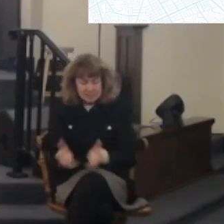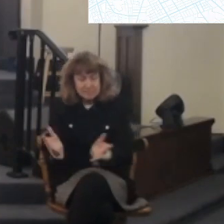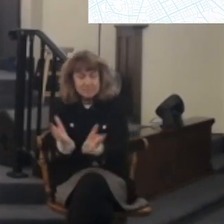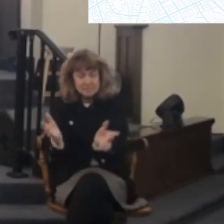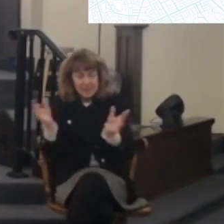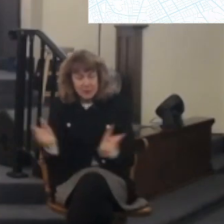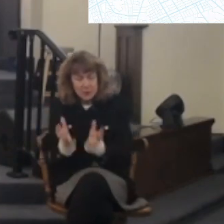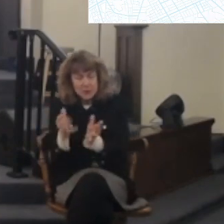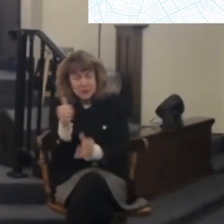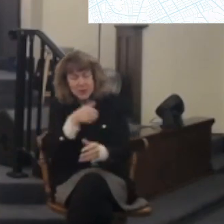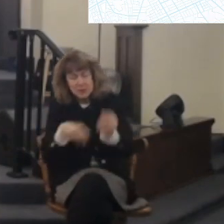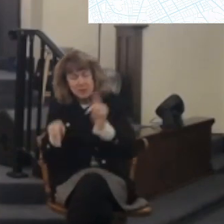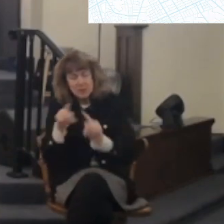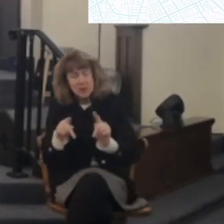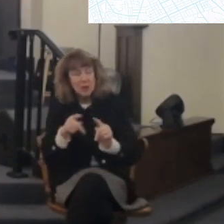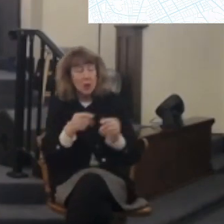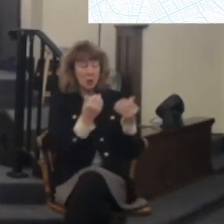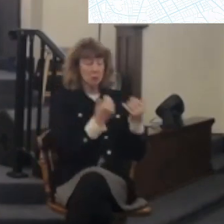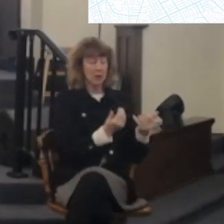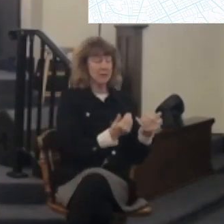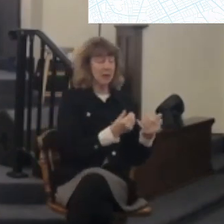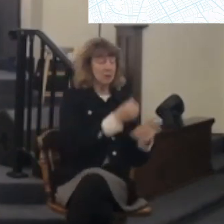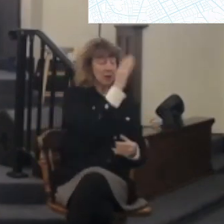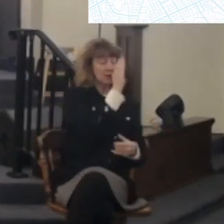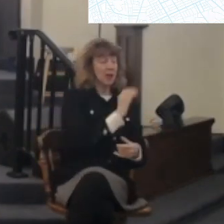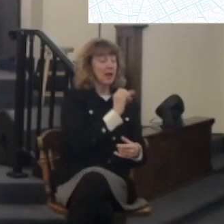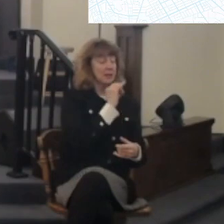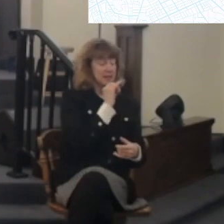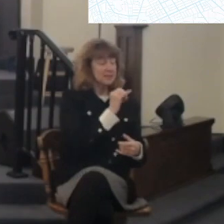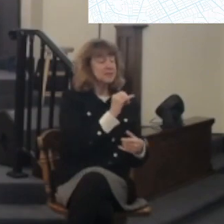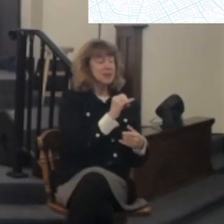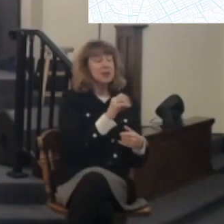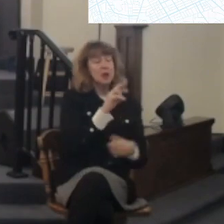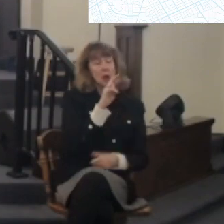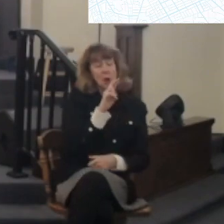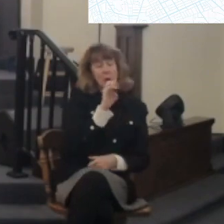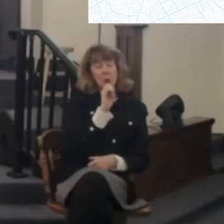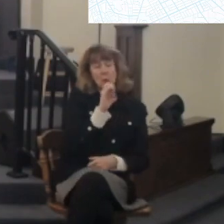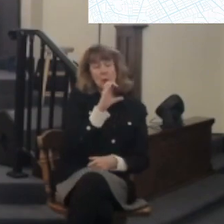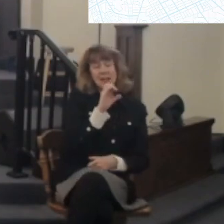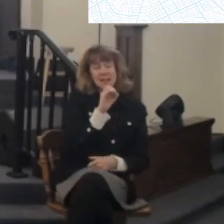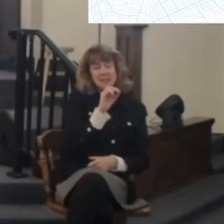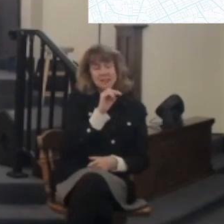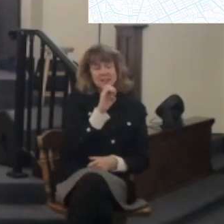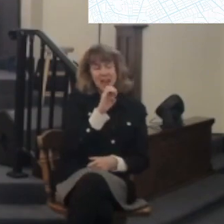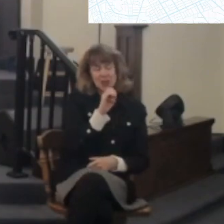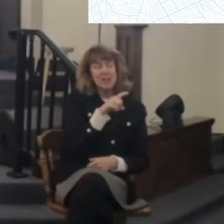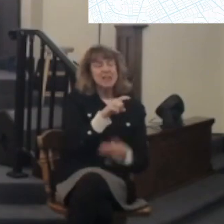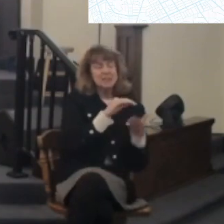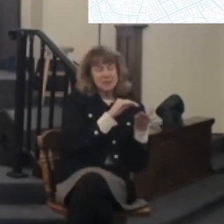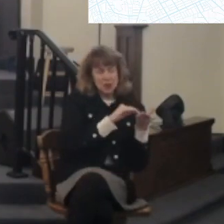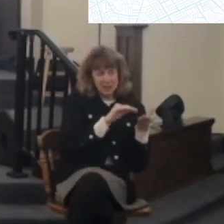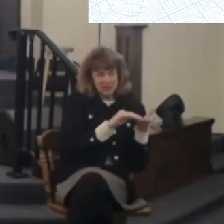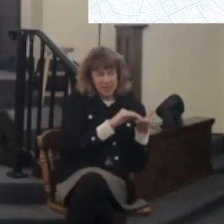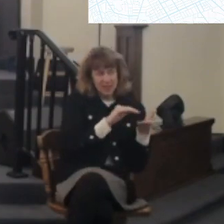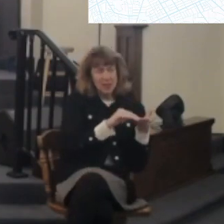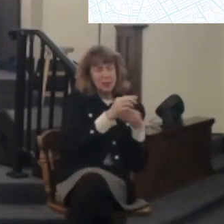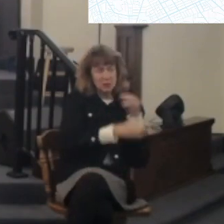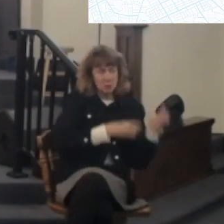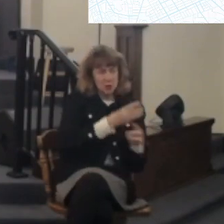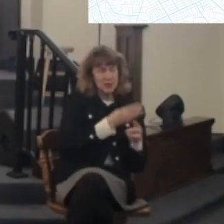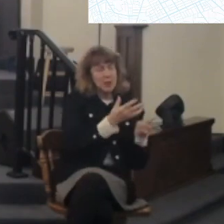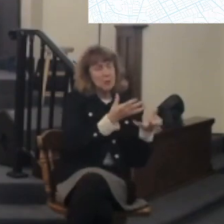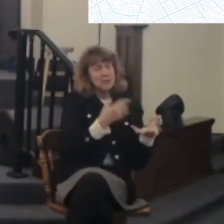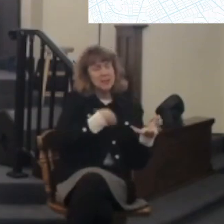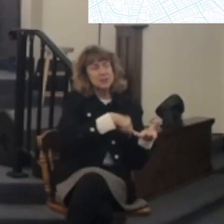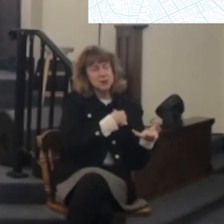now God is reconciling the world. That's what we're doing. But you know what he's going to do in the future? He's going to restore. If